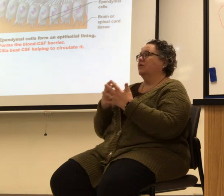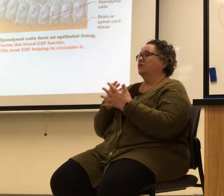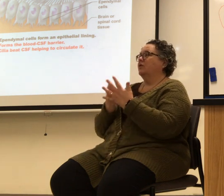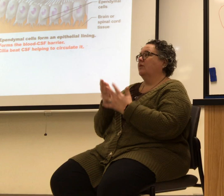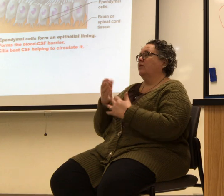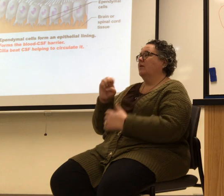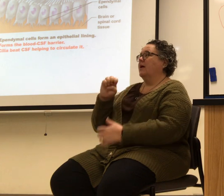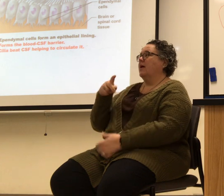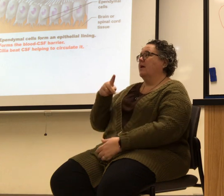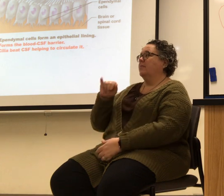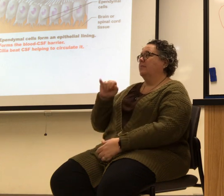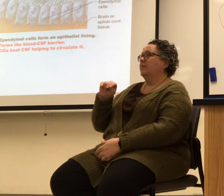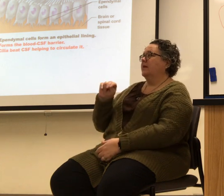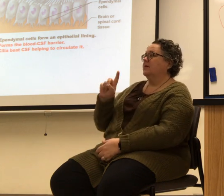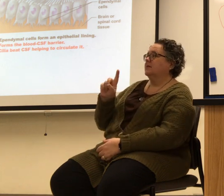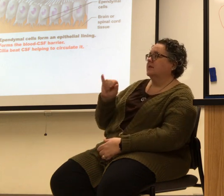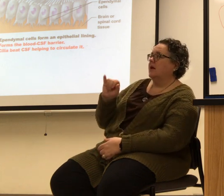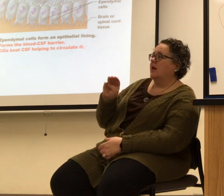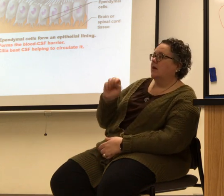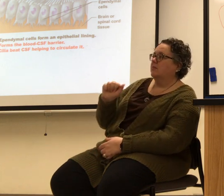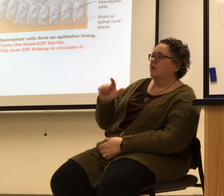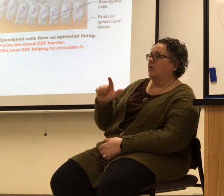ependymal cells.